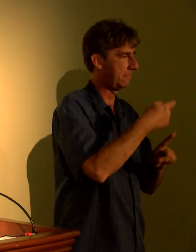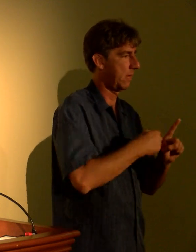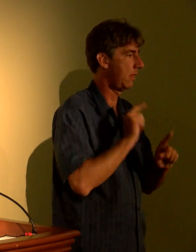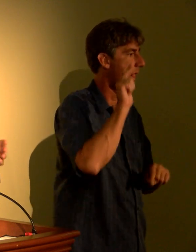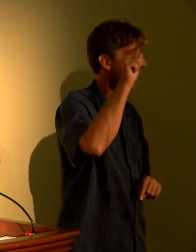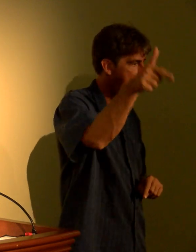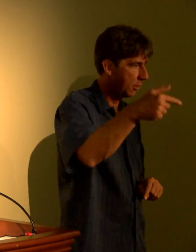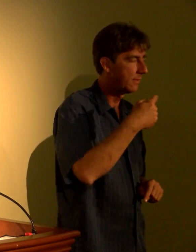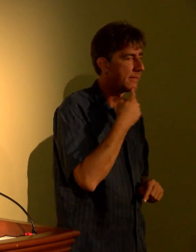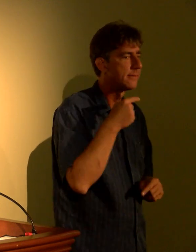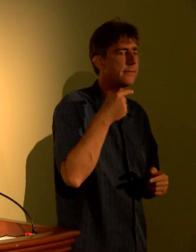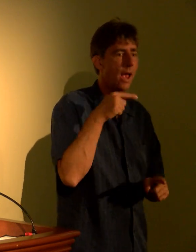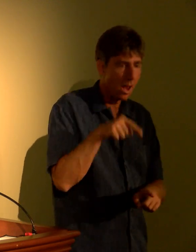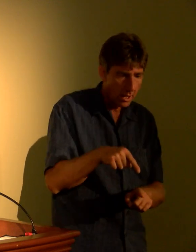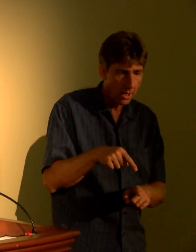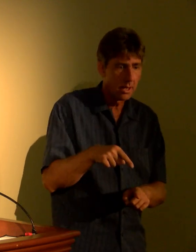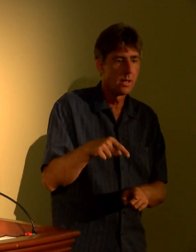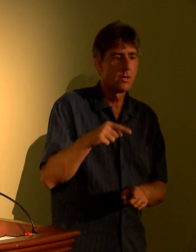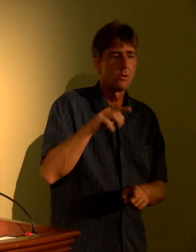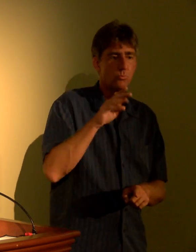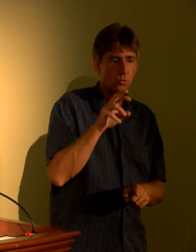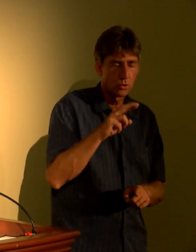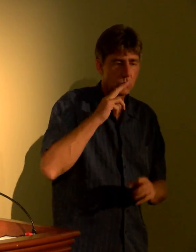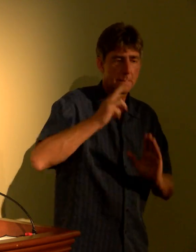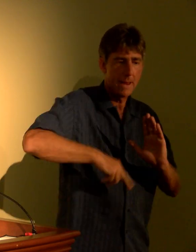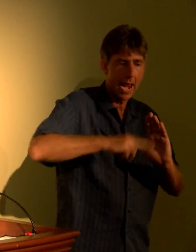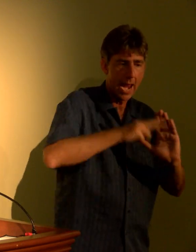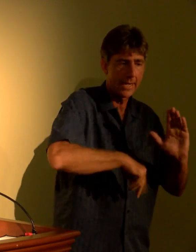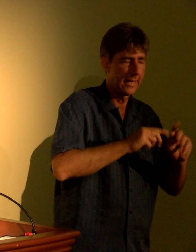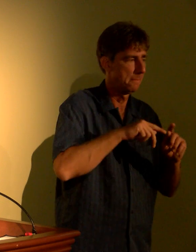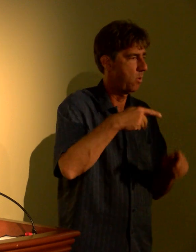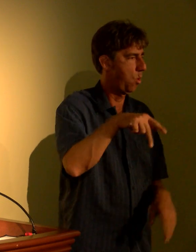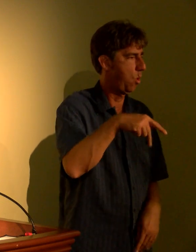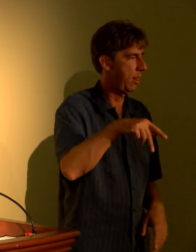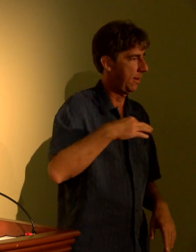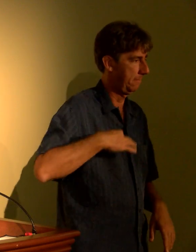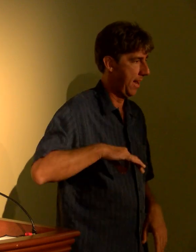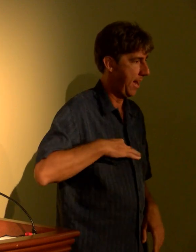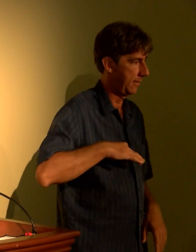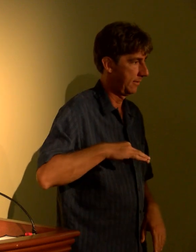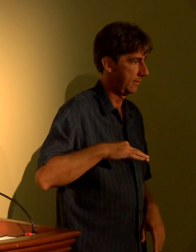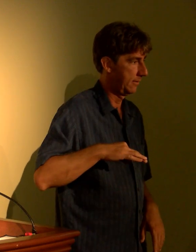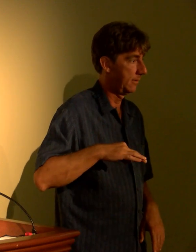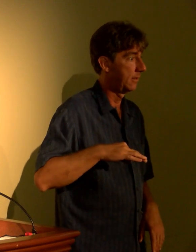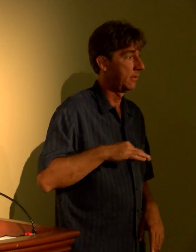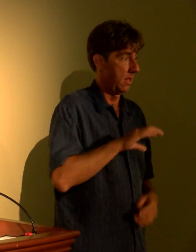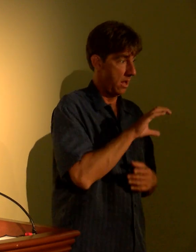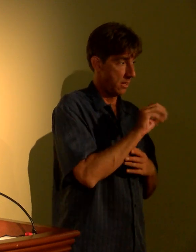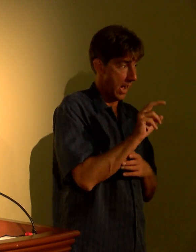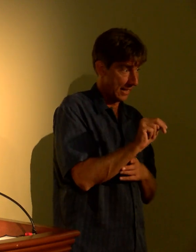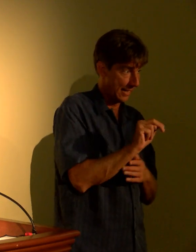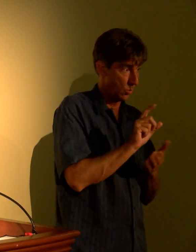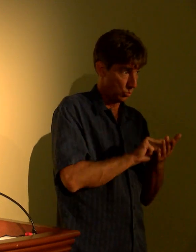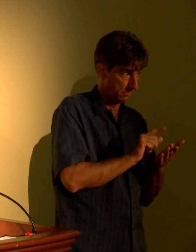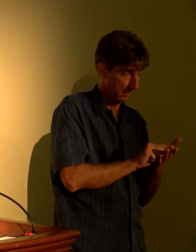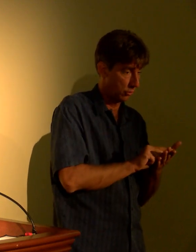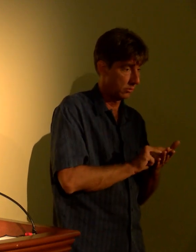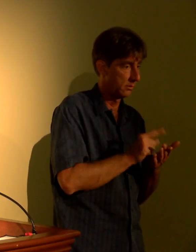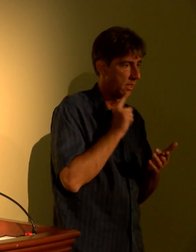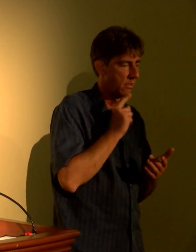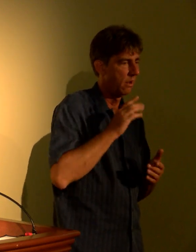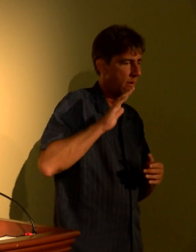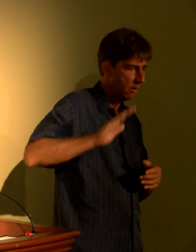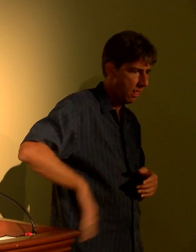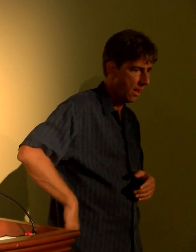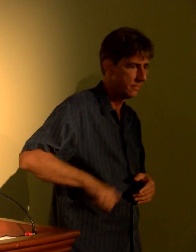been painting in Portland. These were newspapers back in Connecticut that say in late